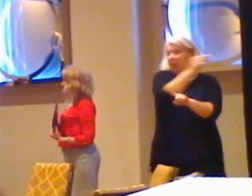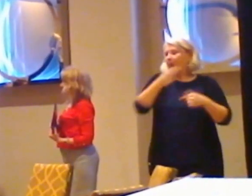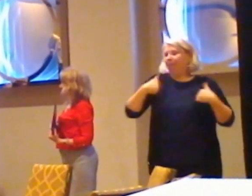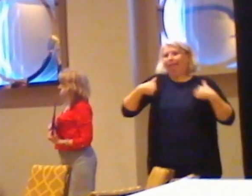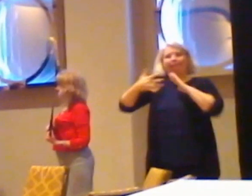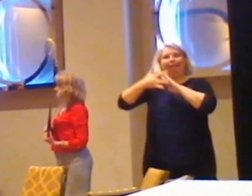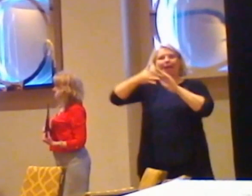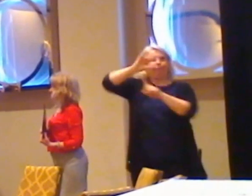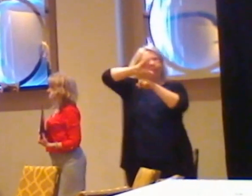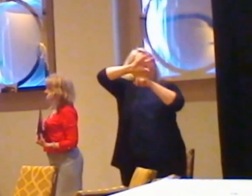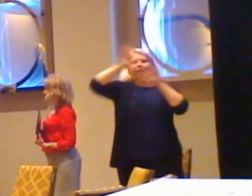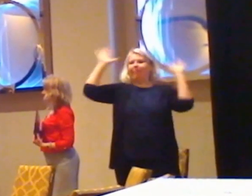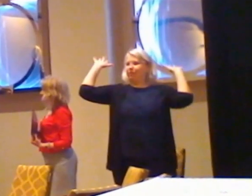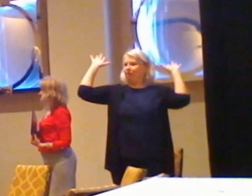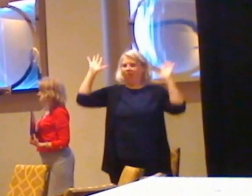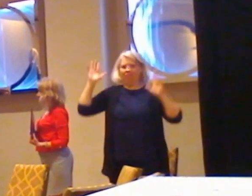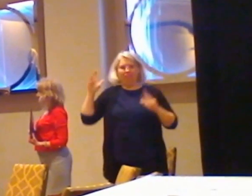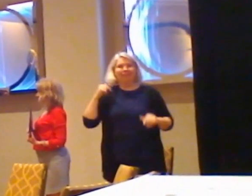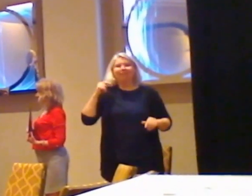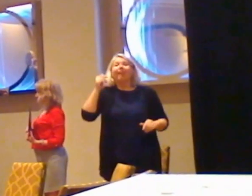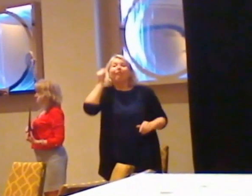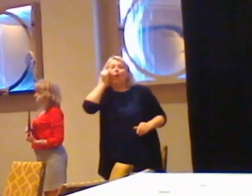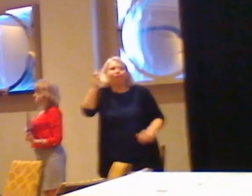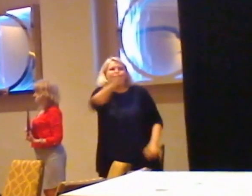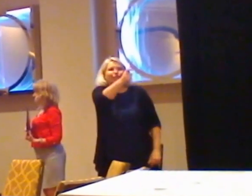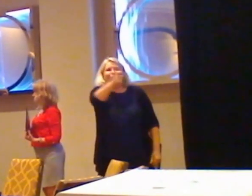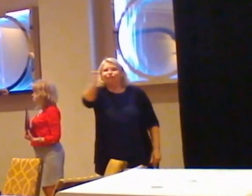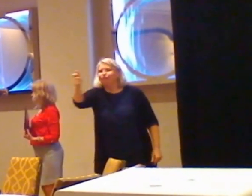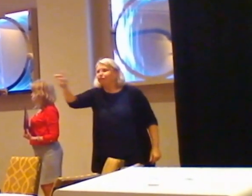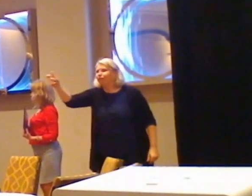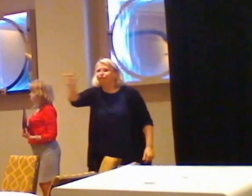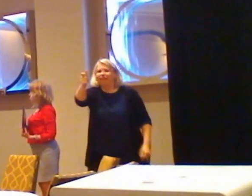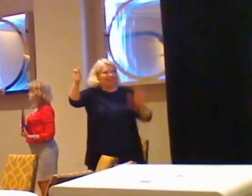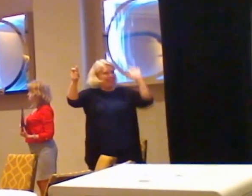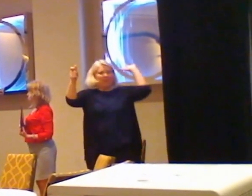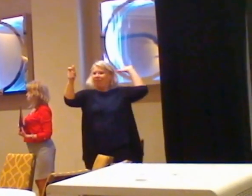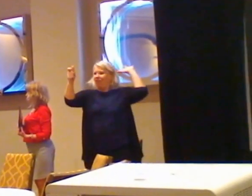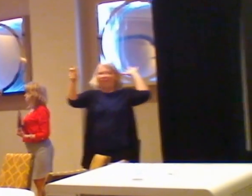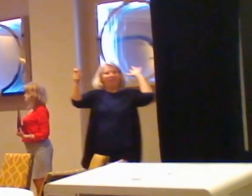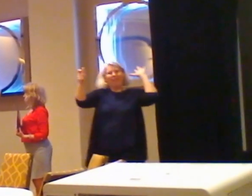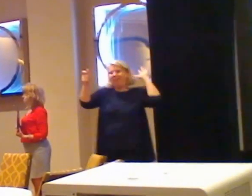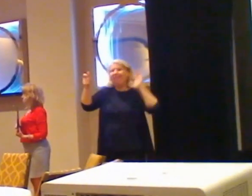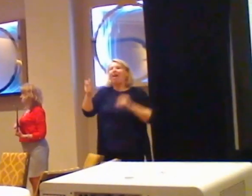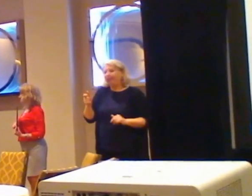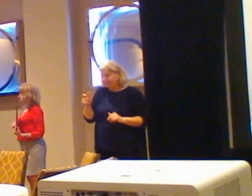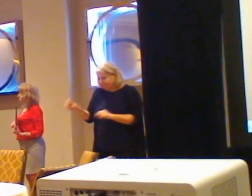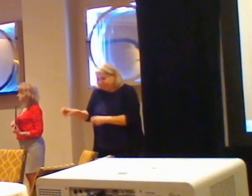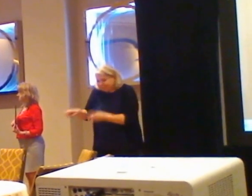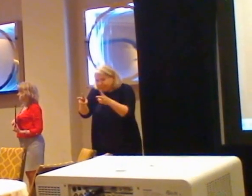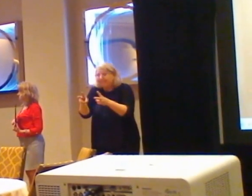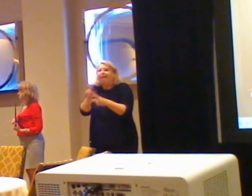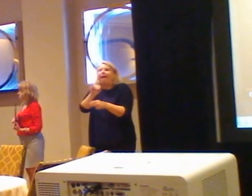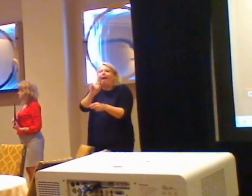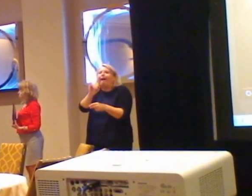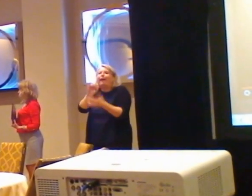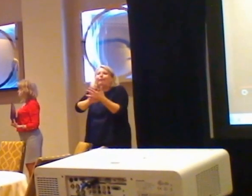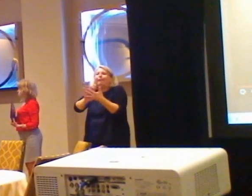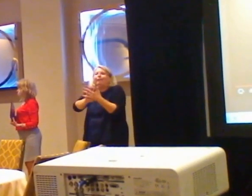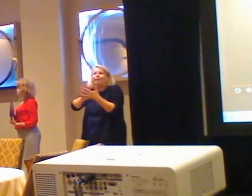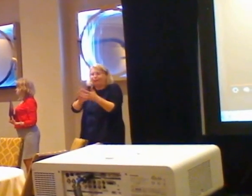tech person, and by tech I mean iPhone and using my basic iMovie to edit the video.